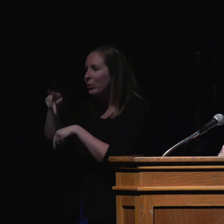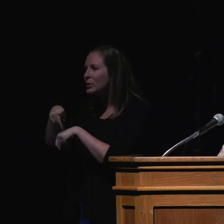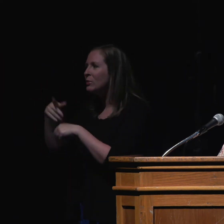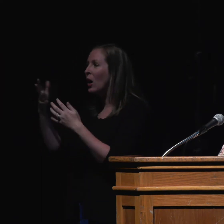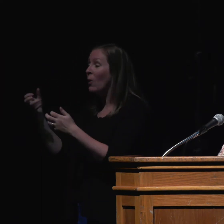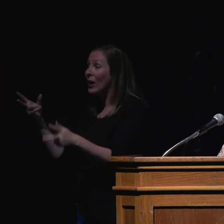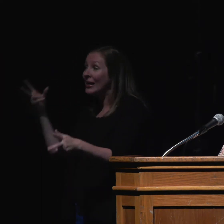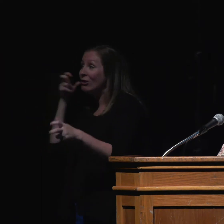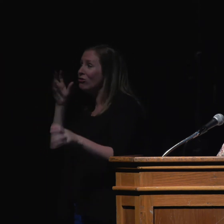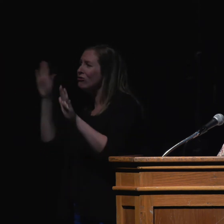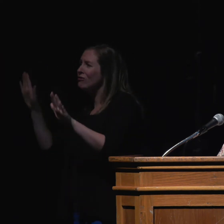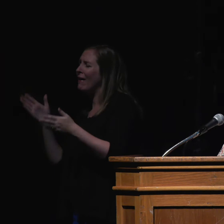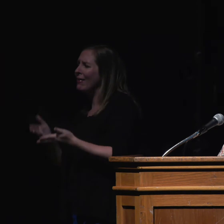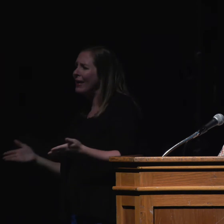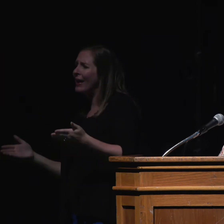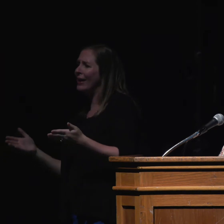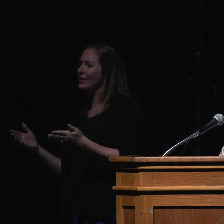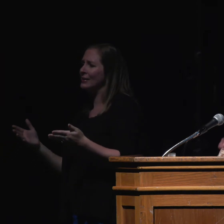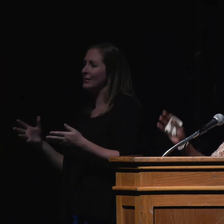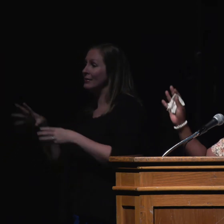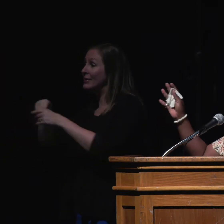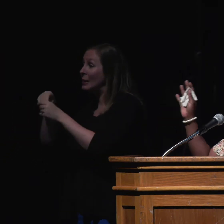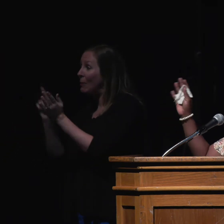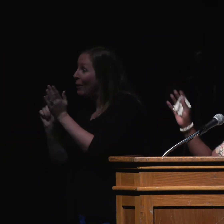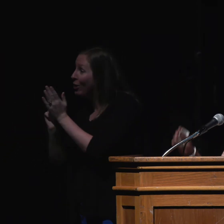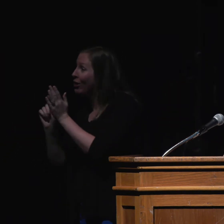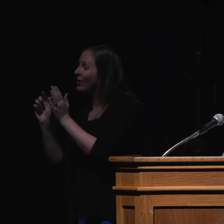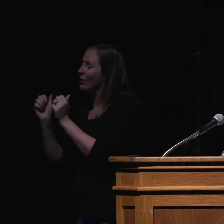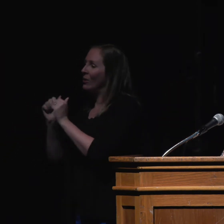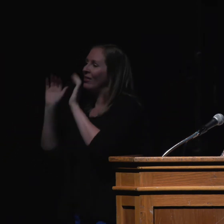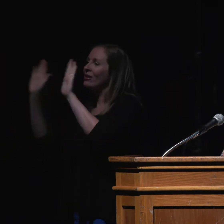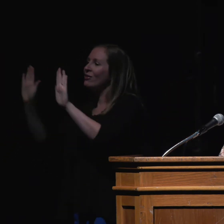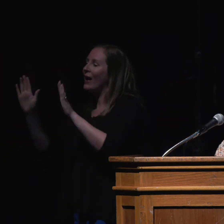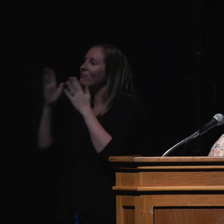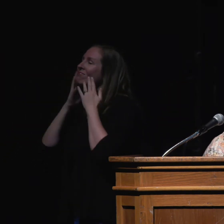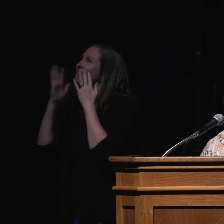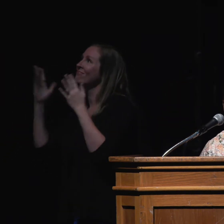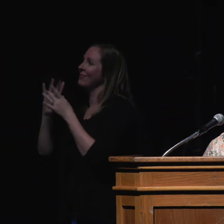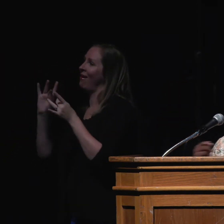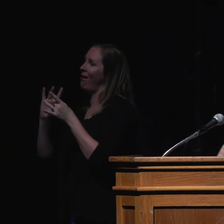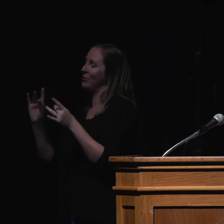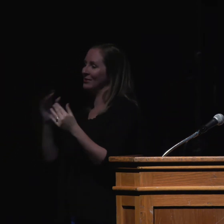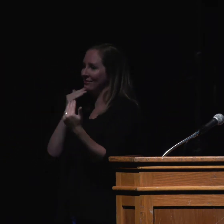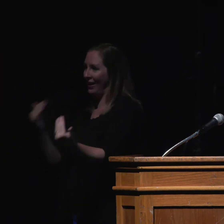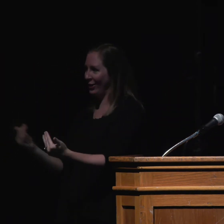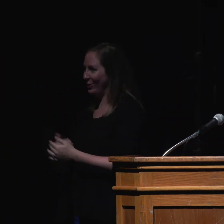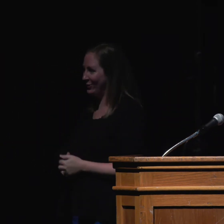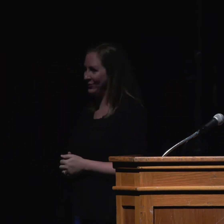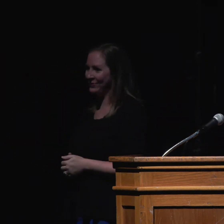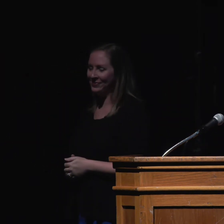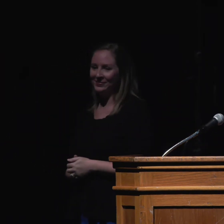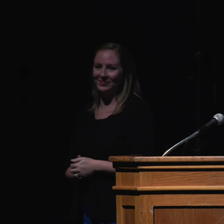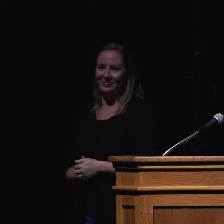hear great things and be in the papers with great glowing comments. Thank you.